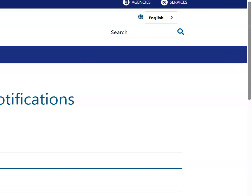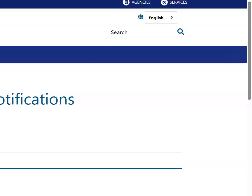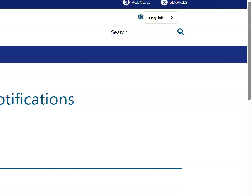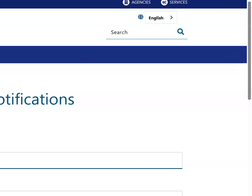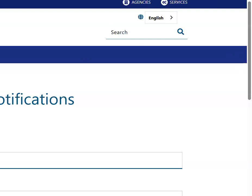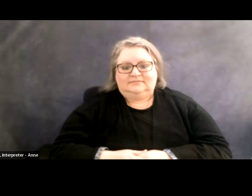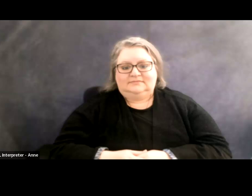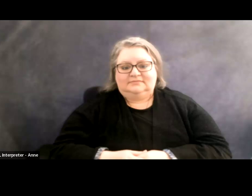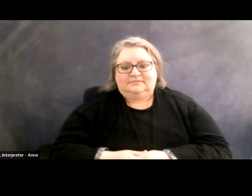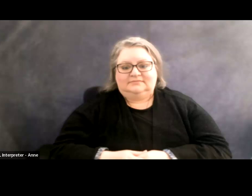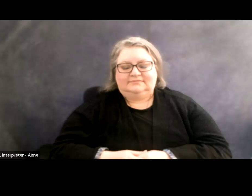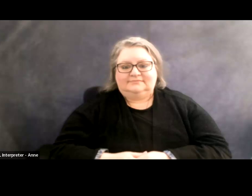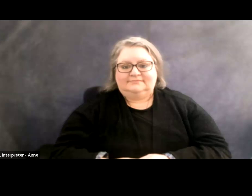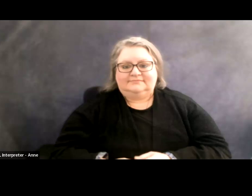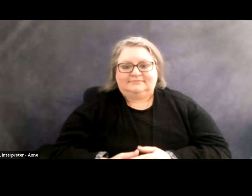Okay.